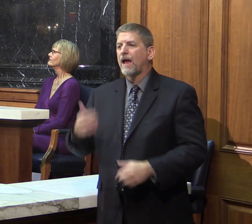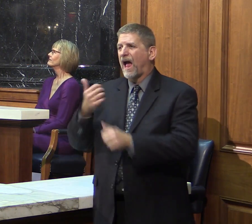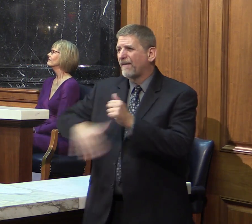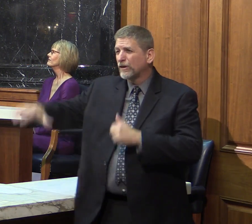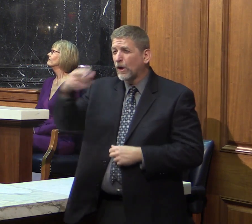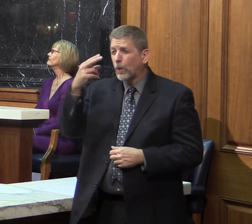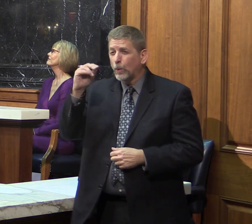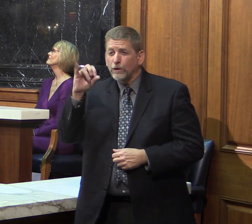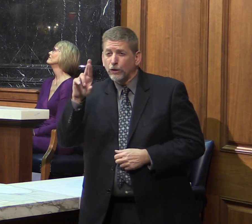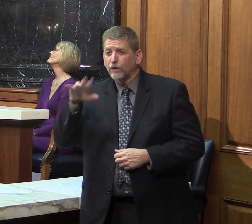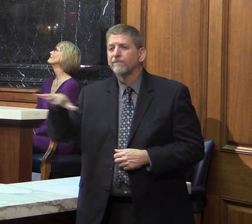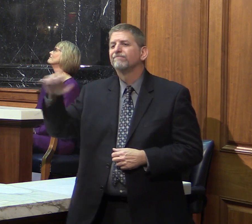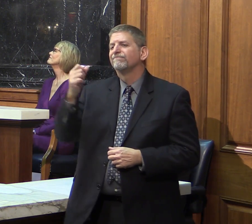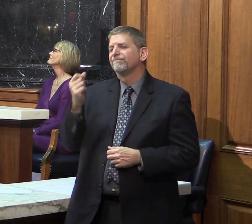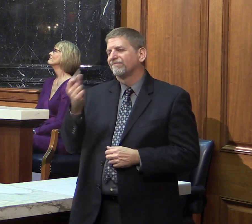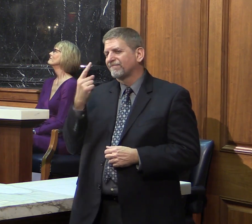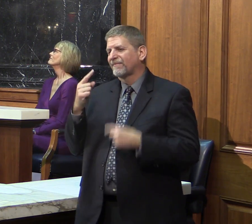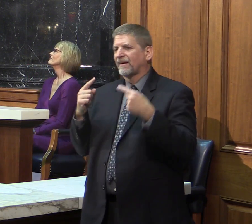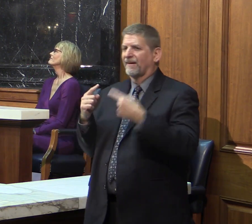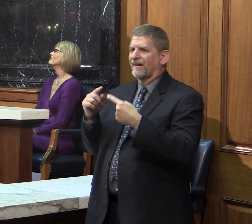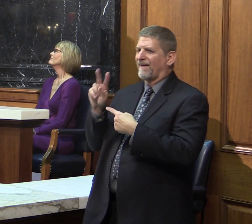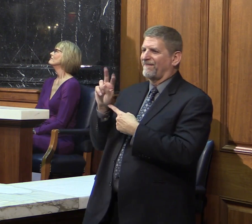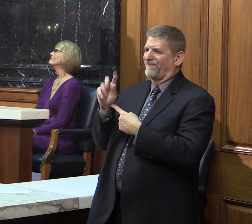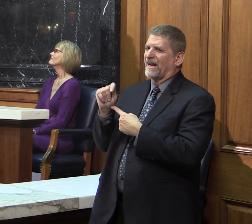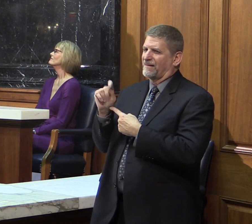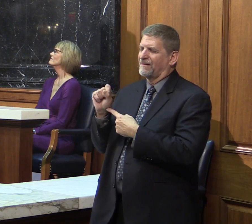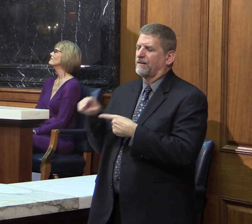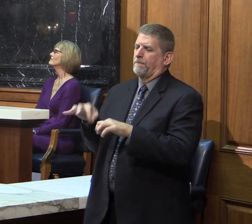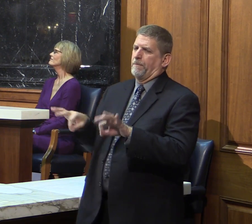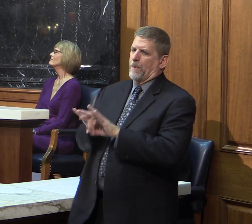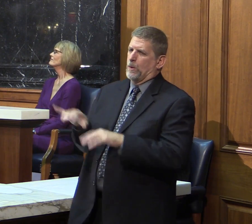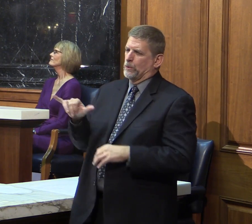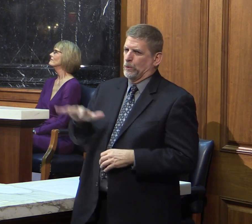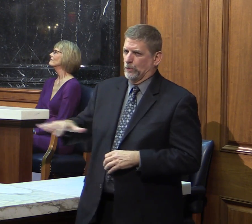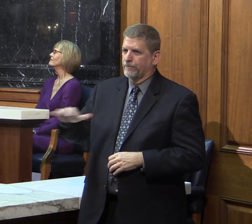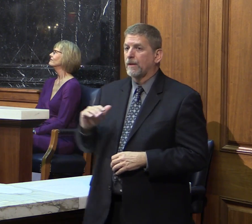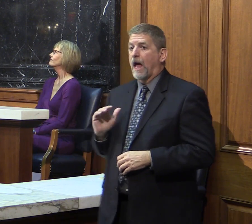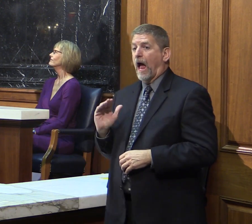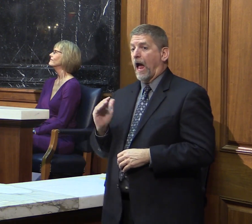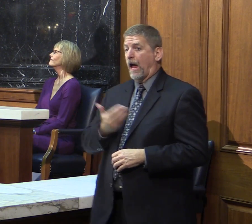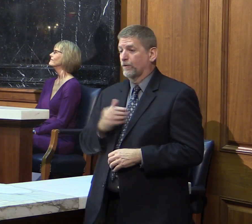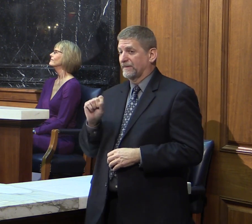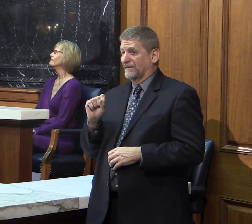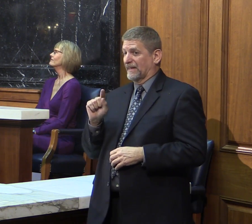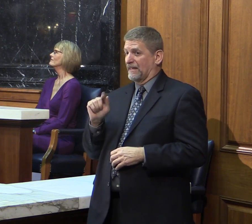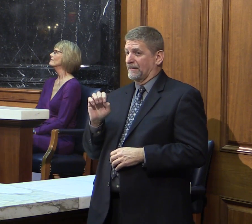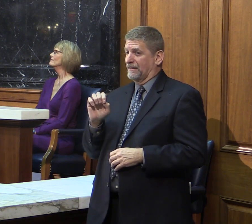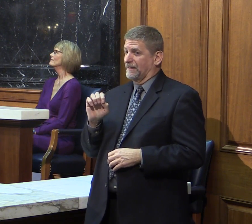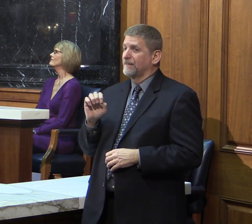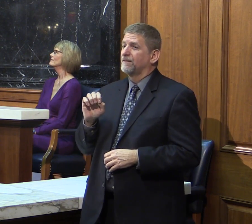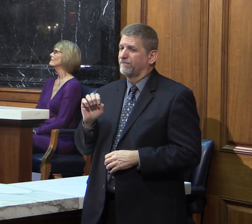Special place that veterans have in the Union. Our state has sent more than our fair share of National Guard troops